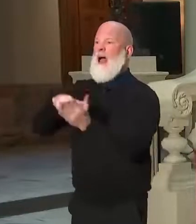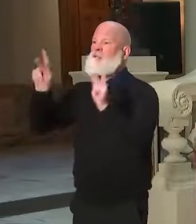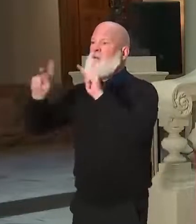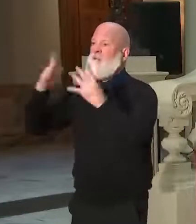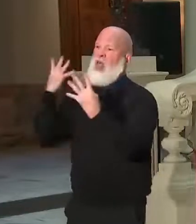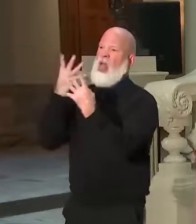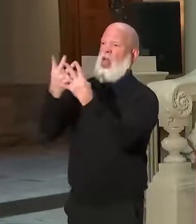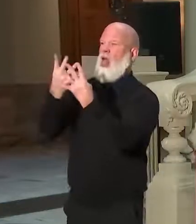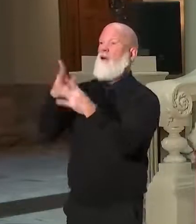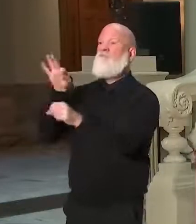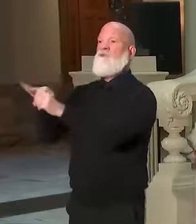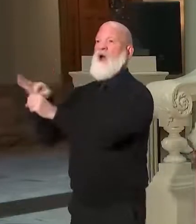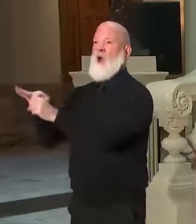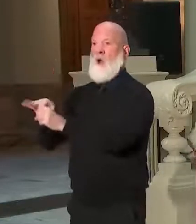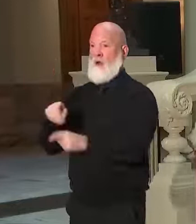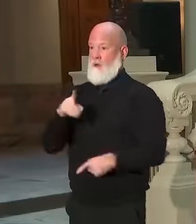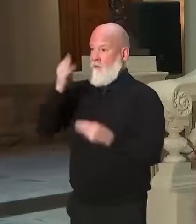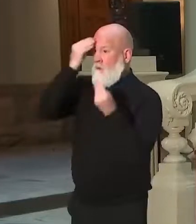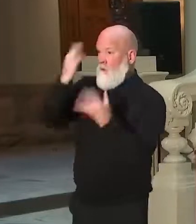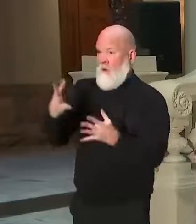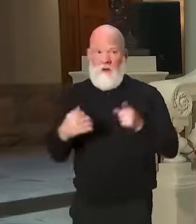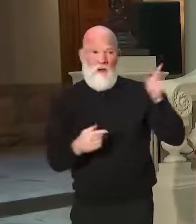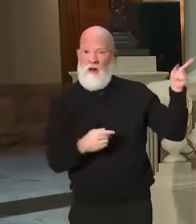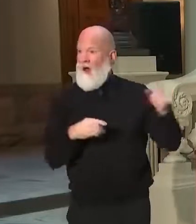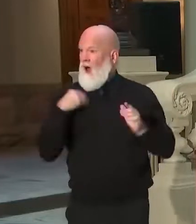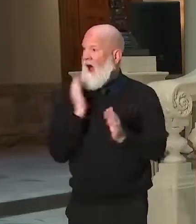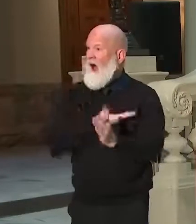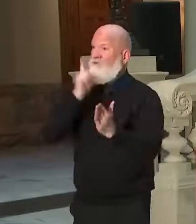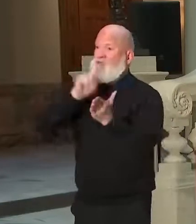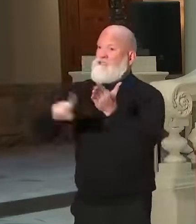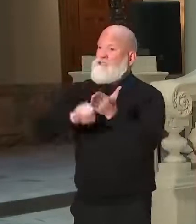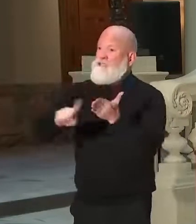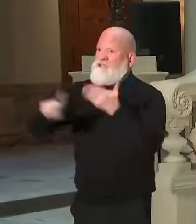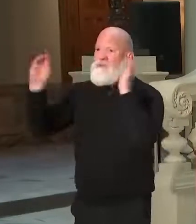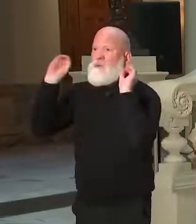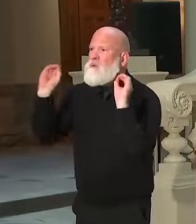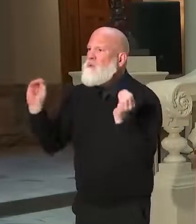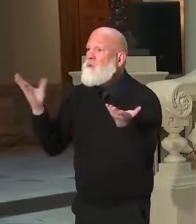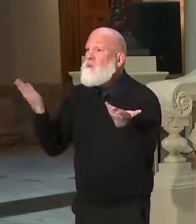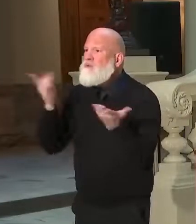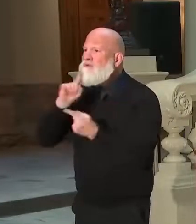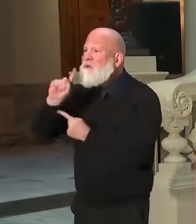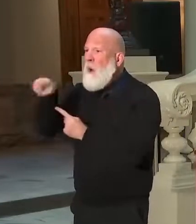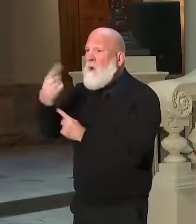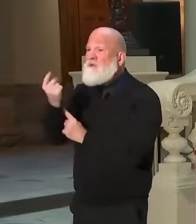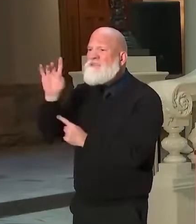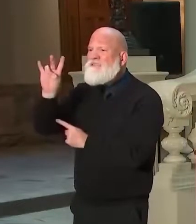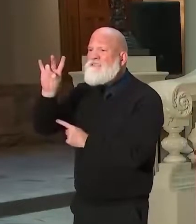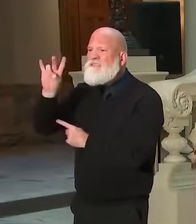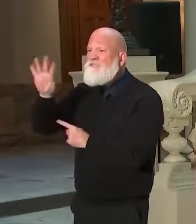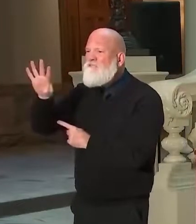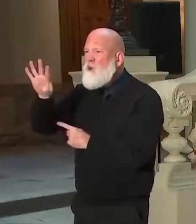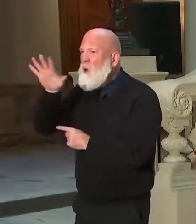Our research, and we have better data because we are directly tied to the state government on this, Department of Corrections, and